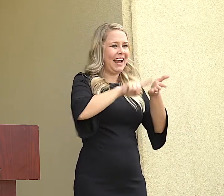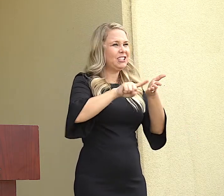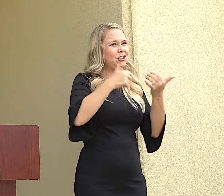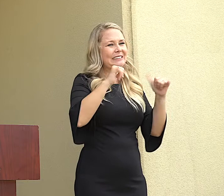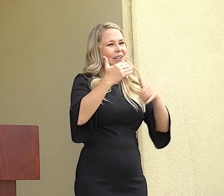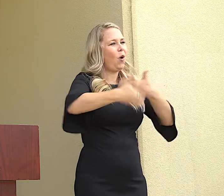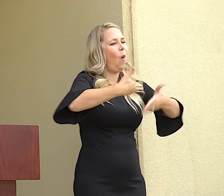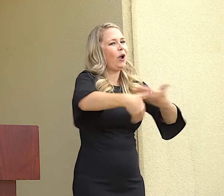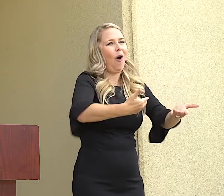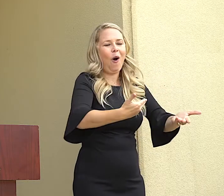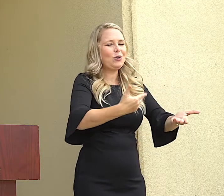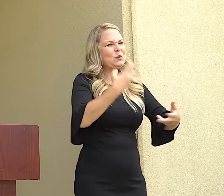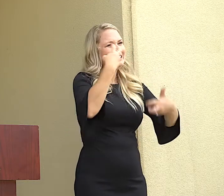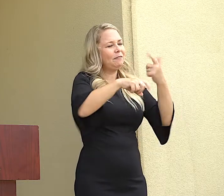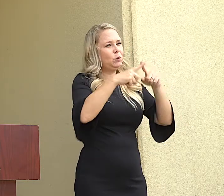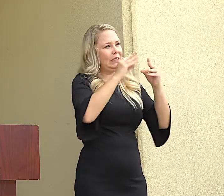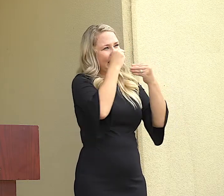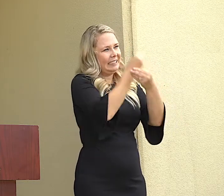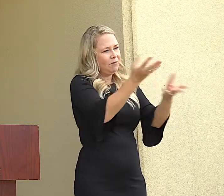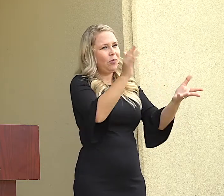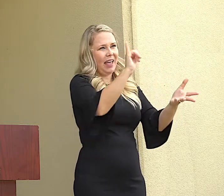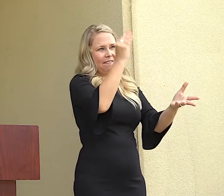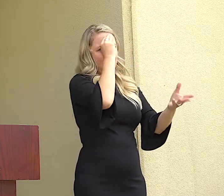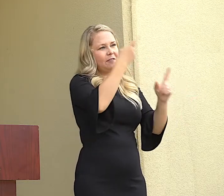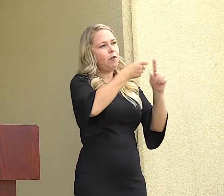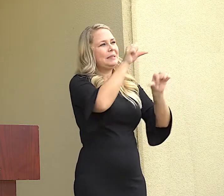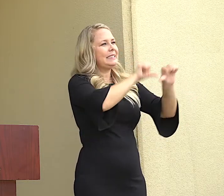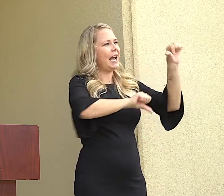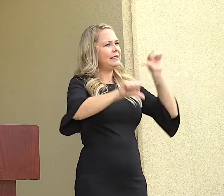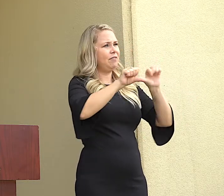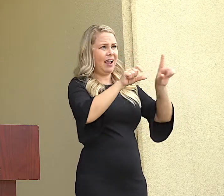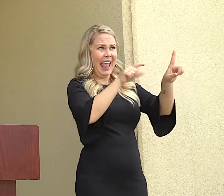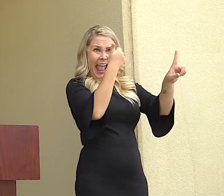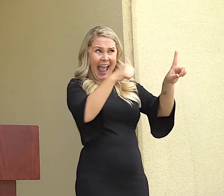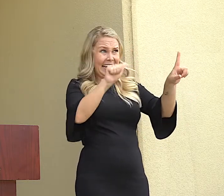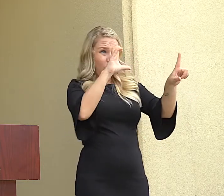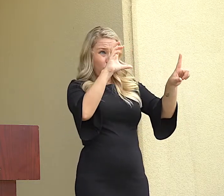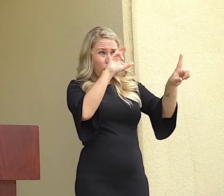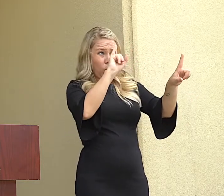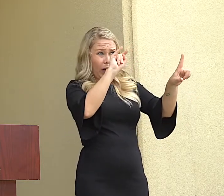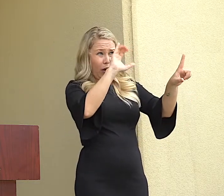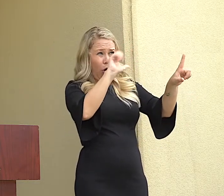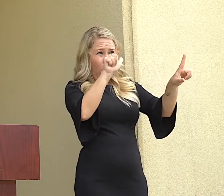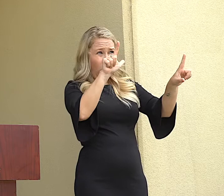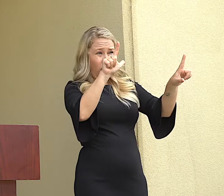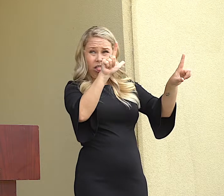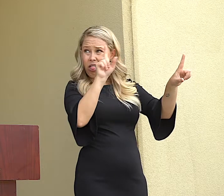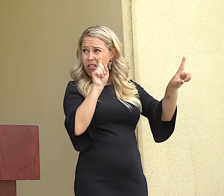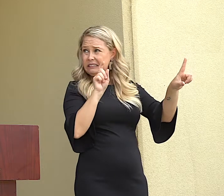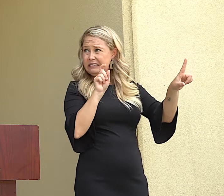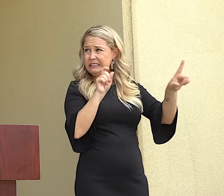still ongoing, so it's difficult to give you that information from a scientific standpoint. And are We should any in know critical more. condition?